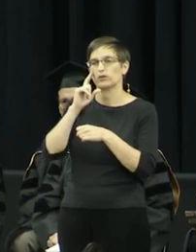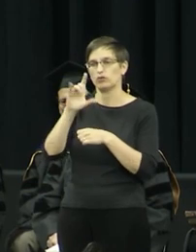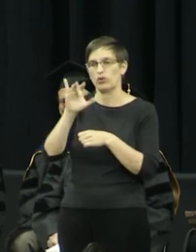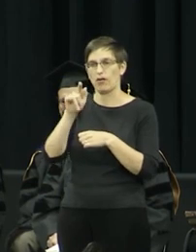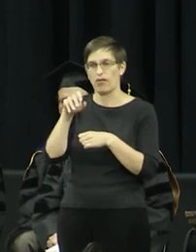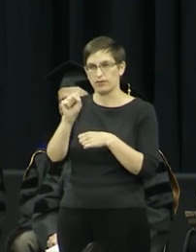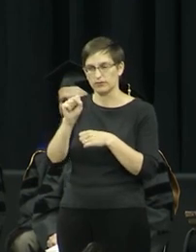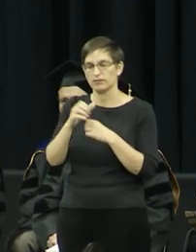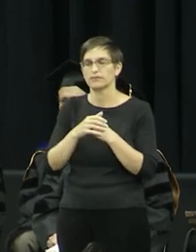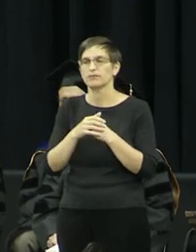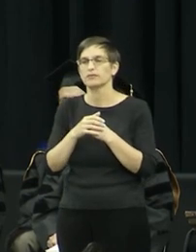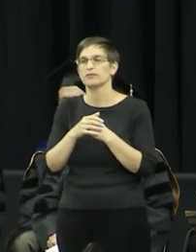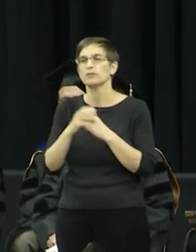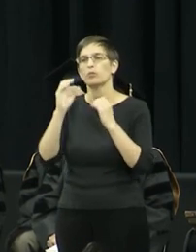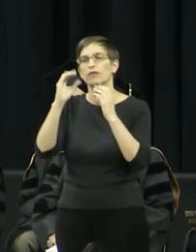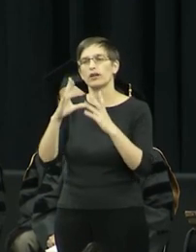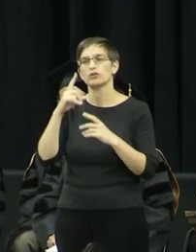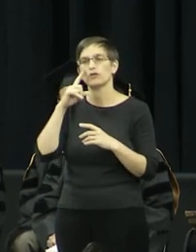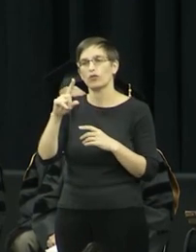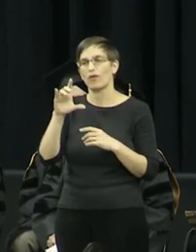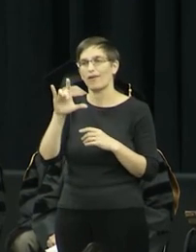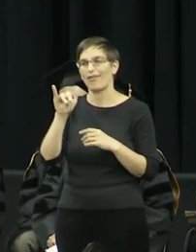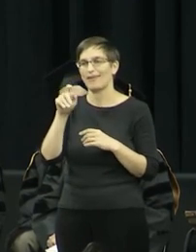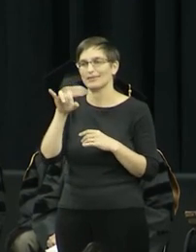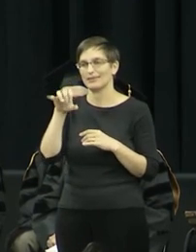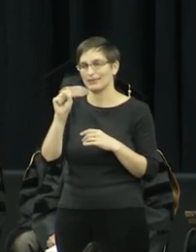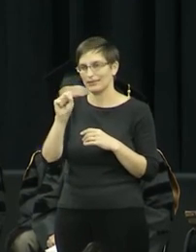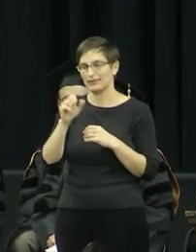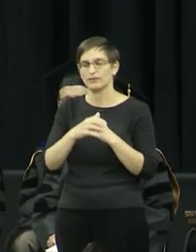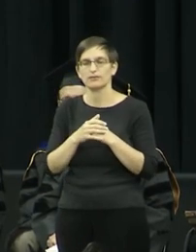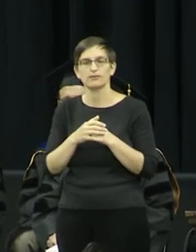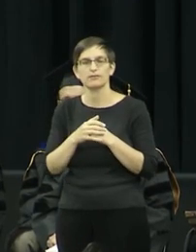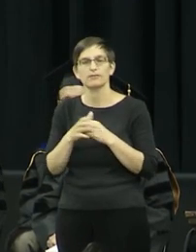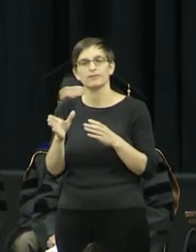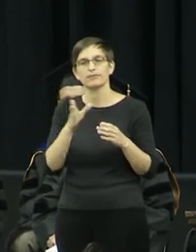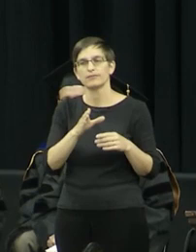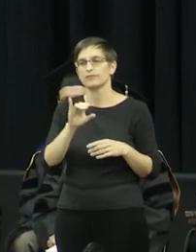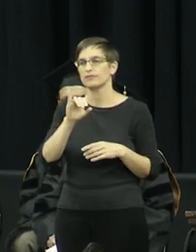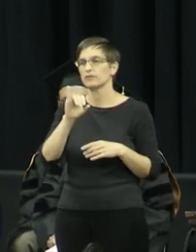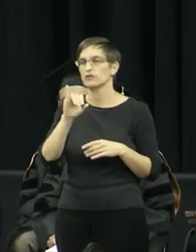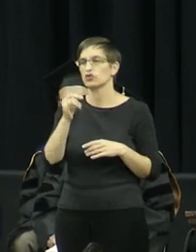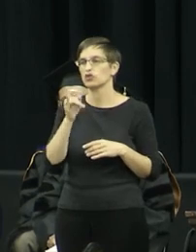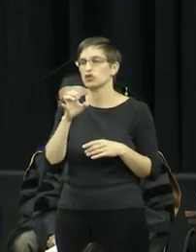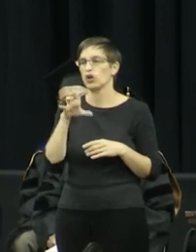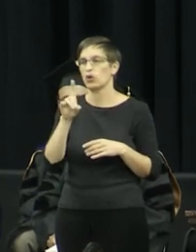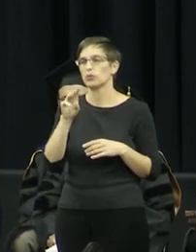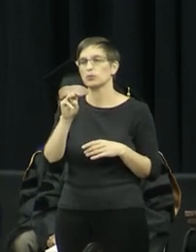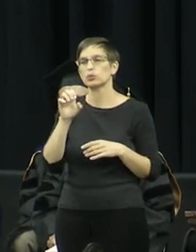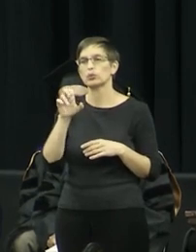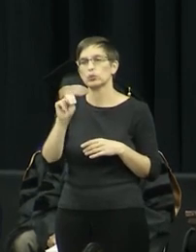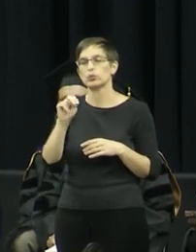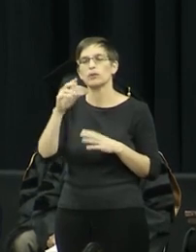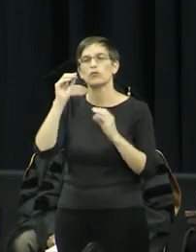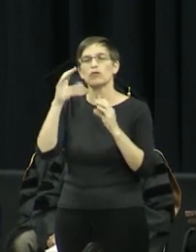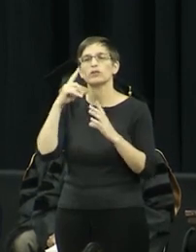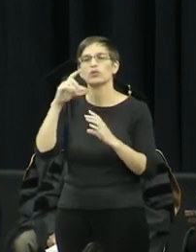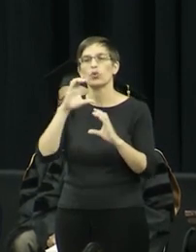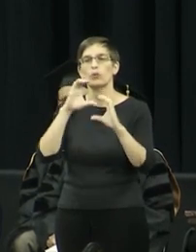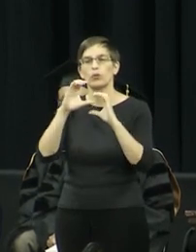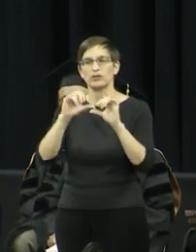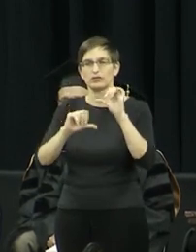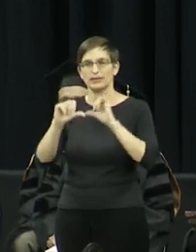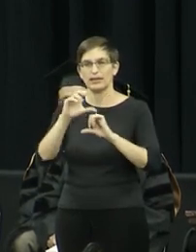and Sciences, and Professor of Classics. Gerald Moon, Professor of Communication Sciences